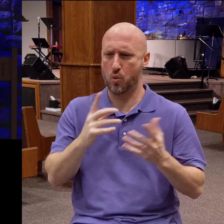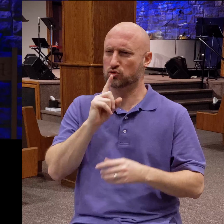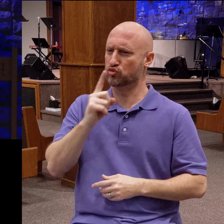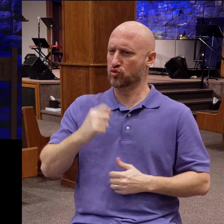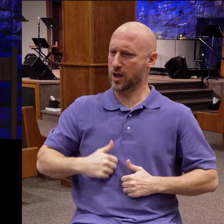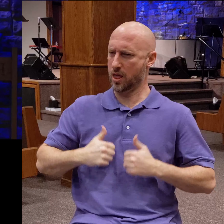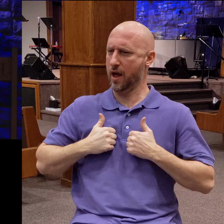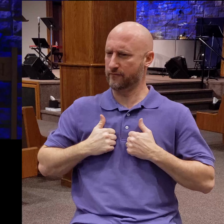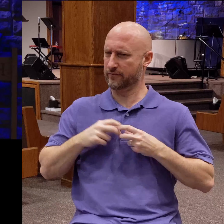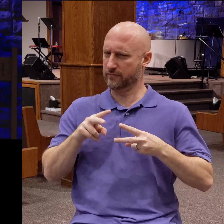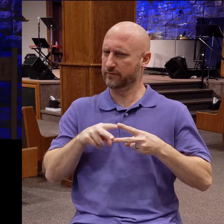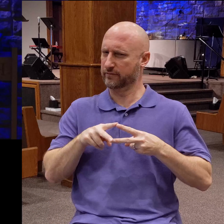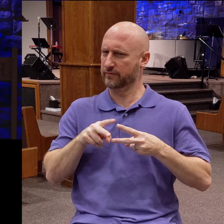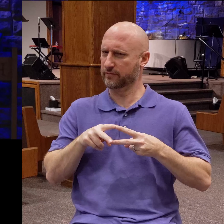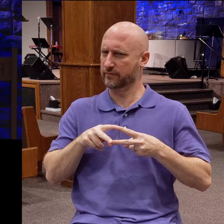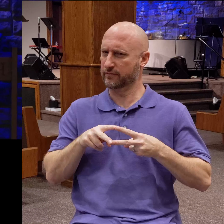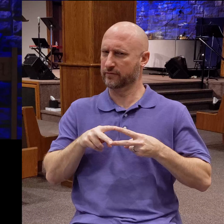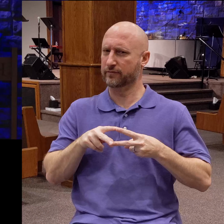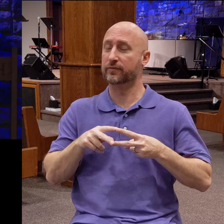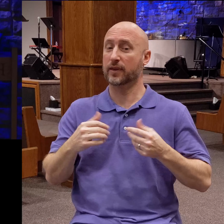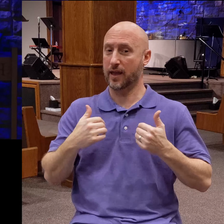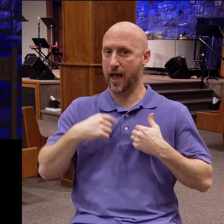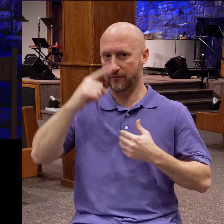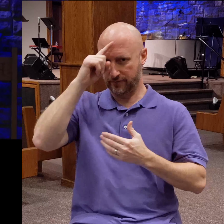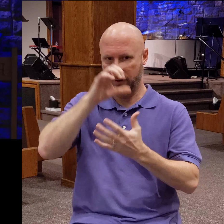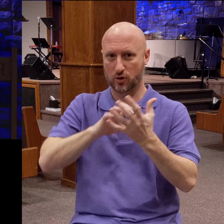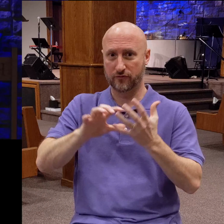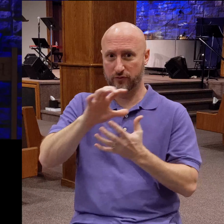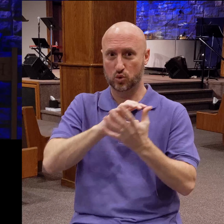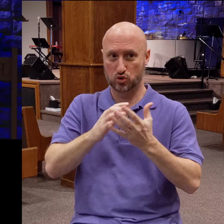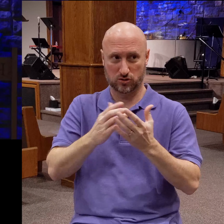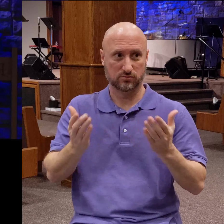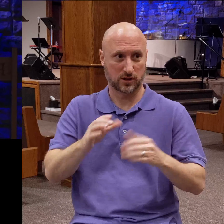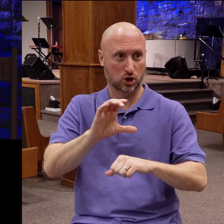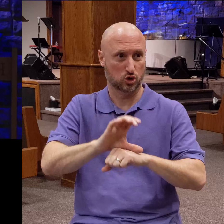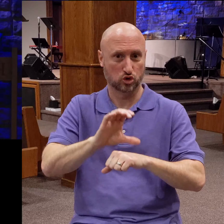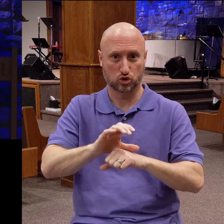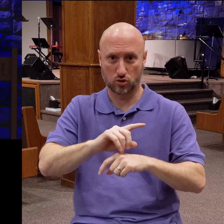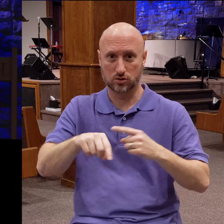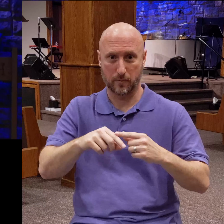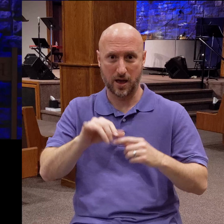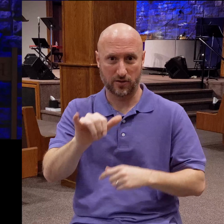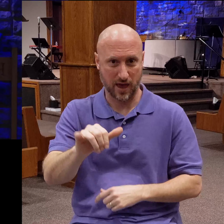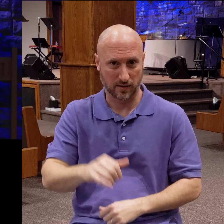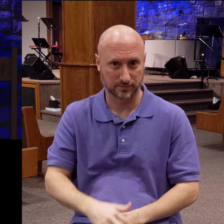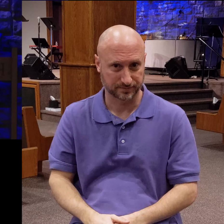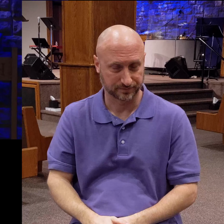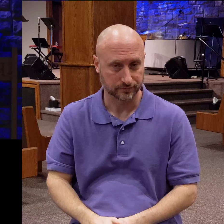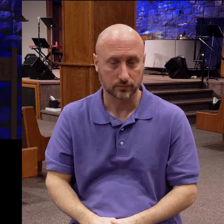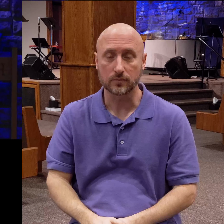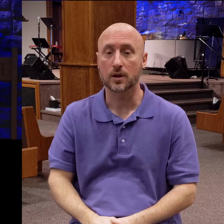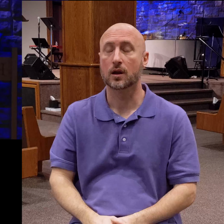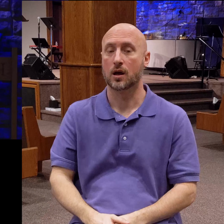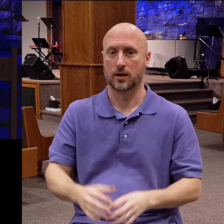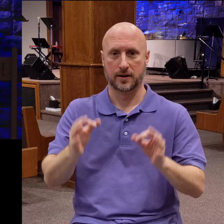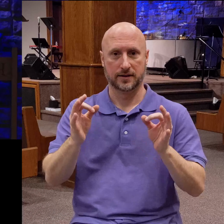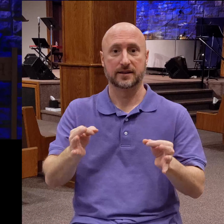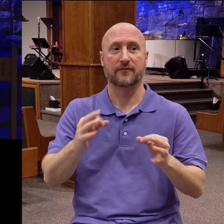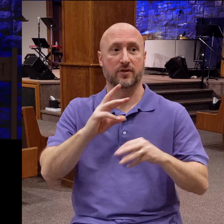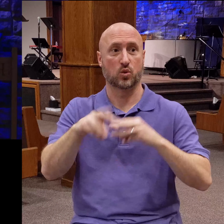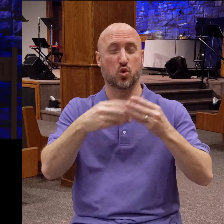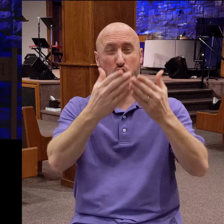is real life? And look, there's confusion in the church about that, and there's certainly